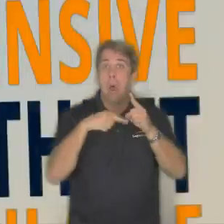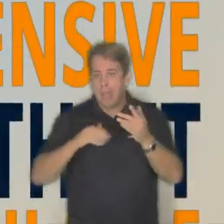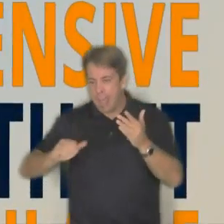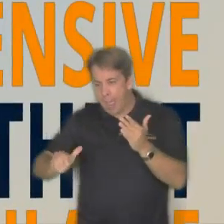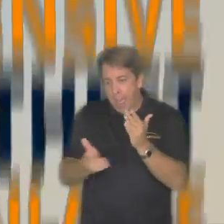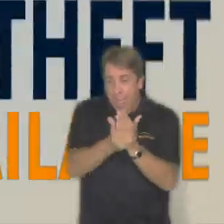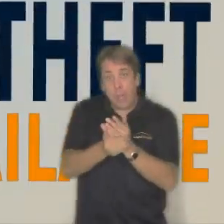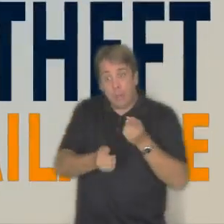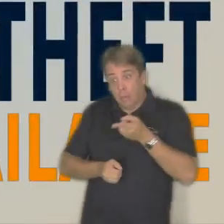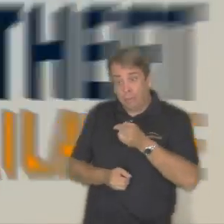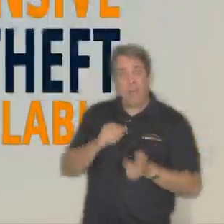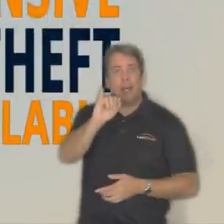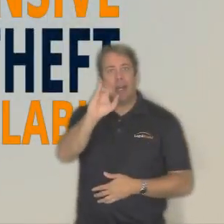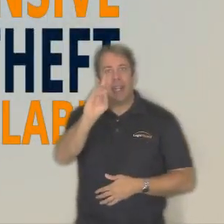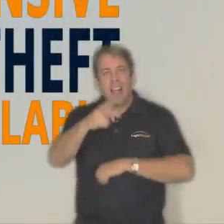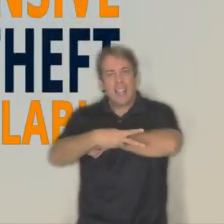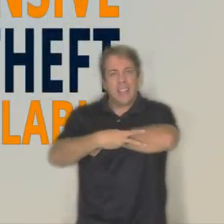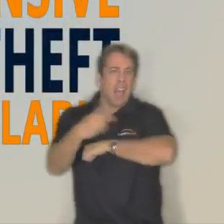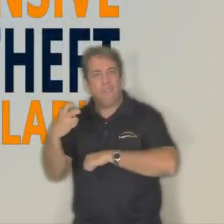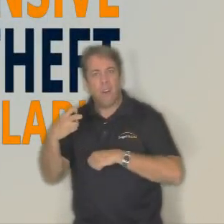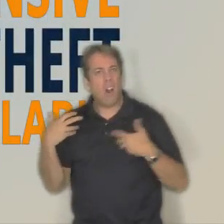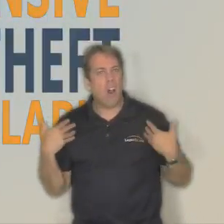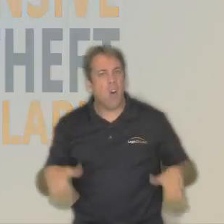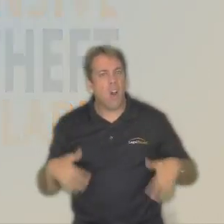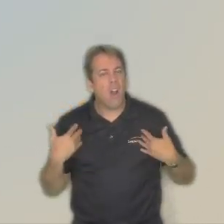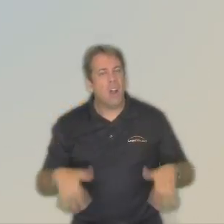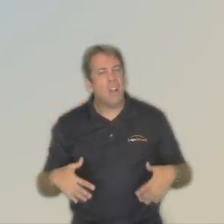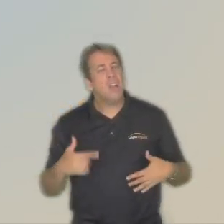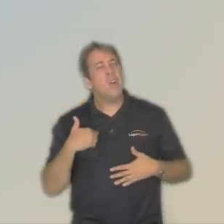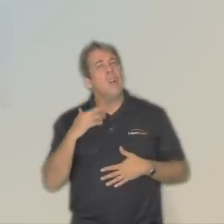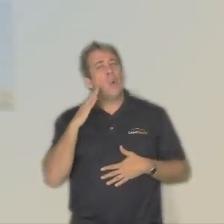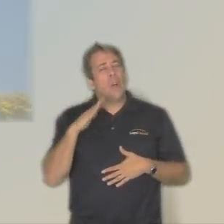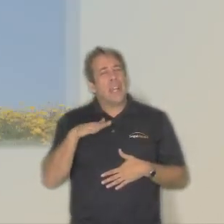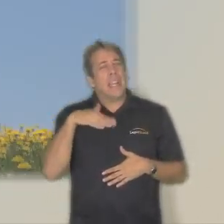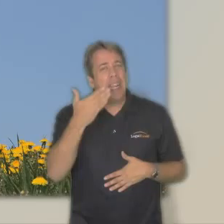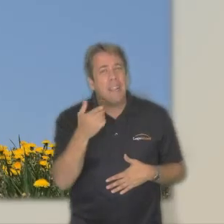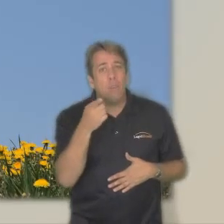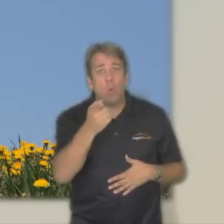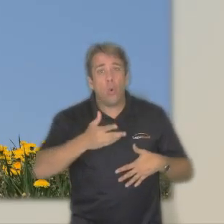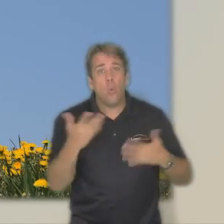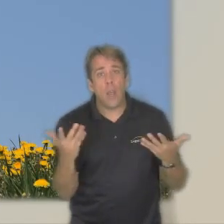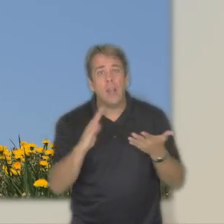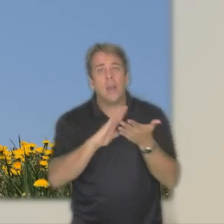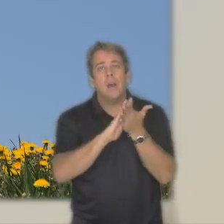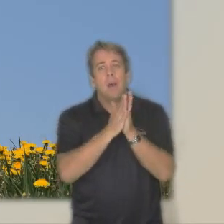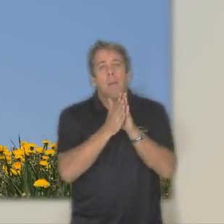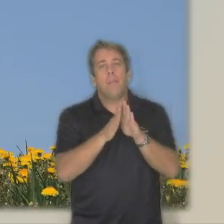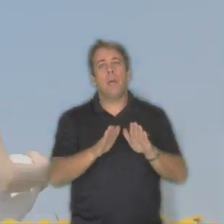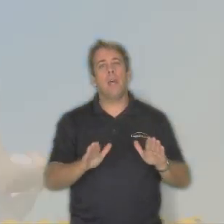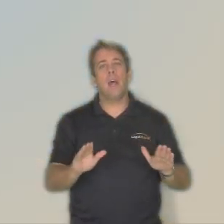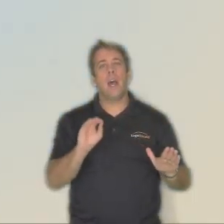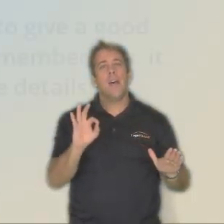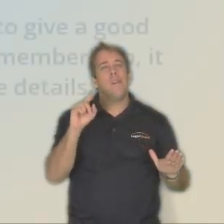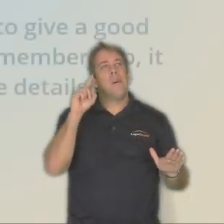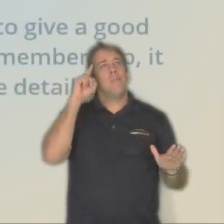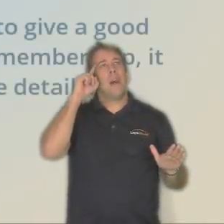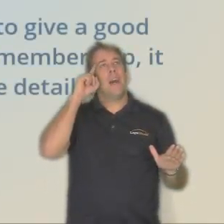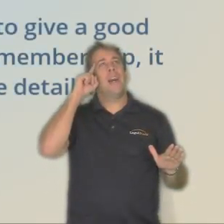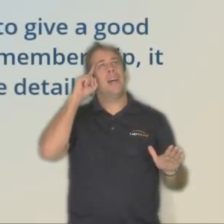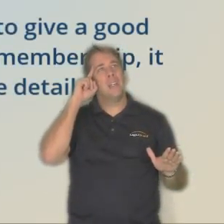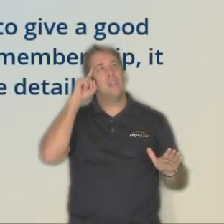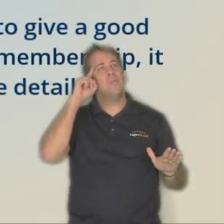most comprehensive identity theft service available anywhere. In short, we give people peace of mind. For a full explanation of